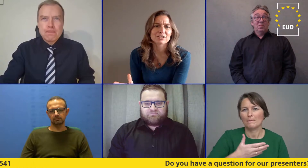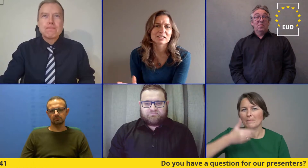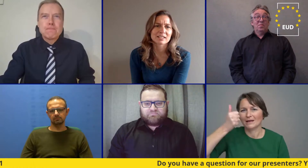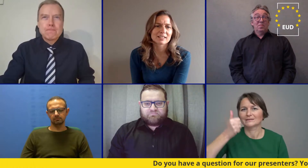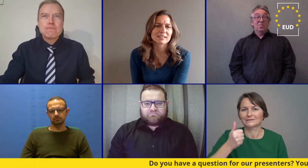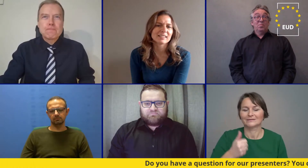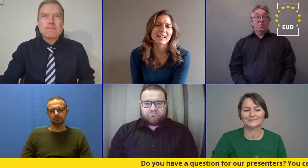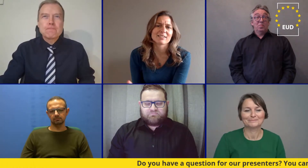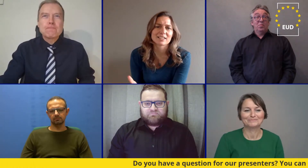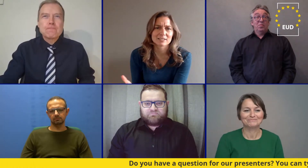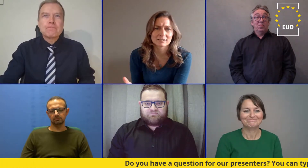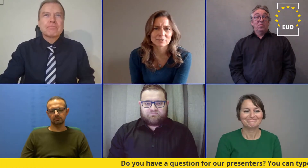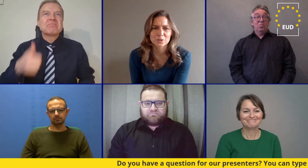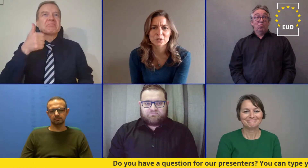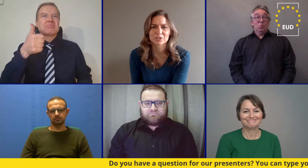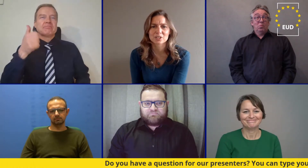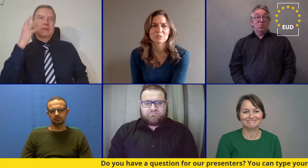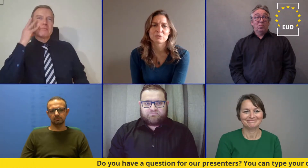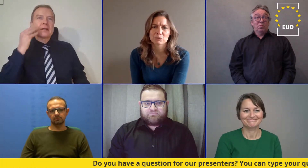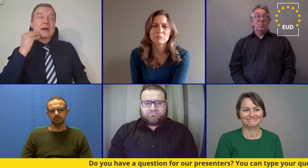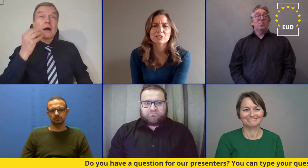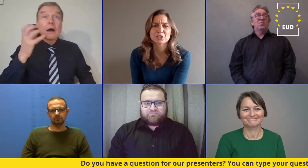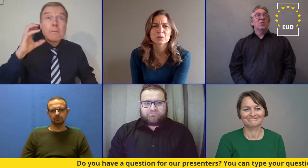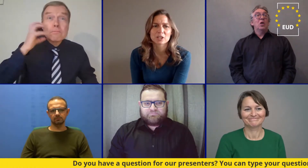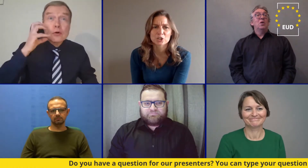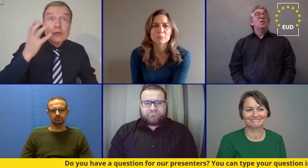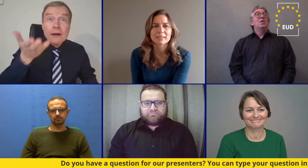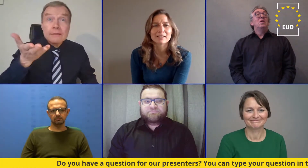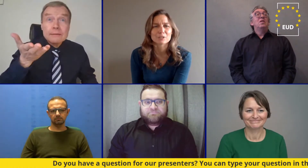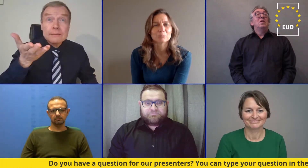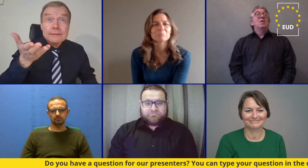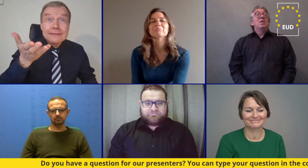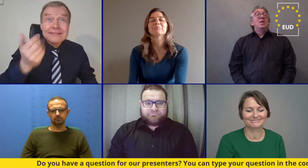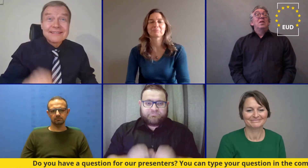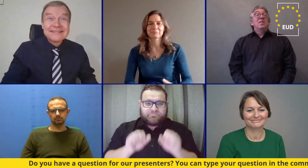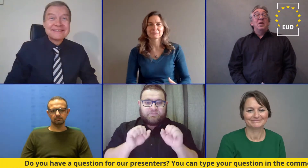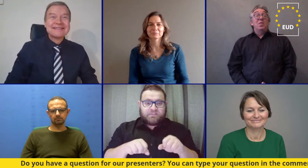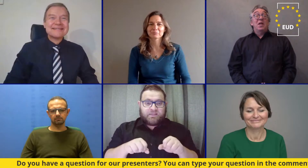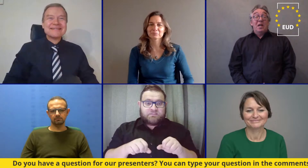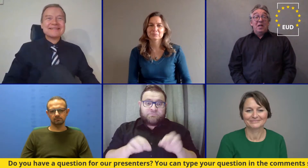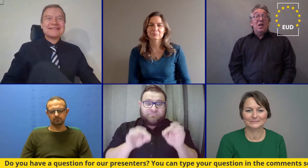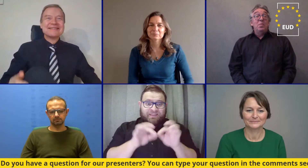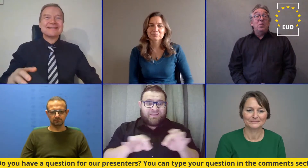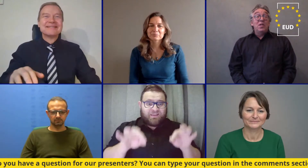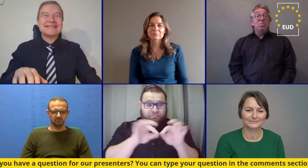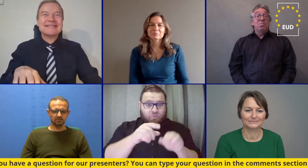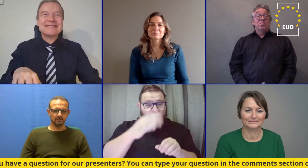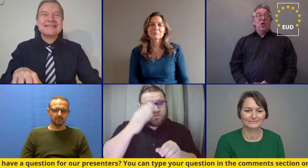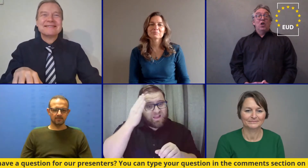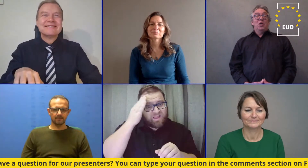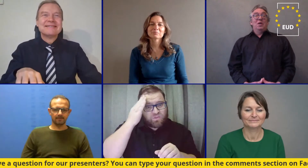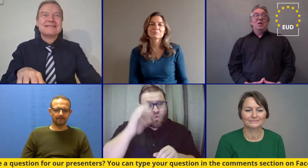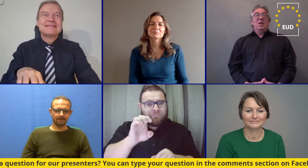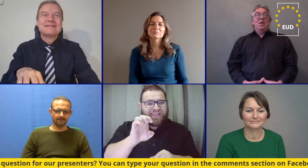standards, yeah, that's, of course, it would be better to do it on a European level. Thank you, Maya. Bojan?